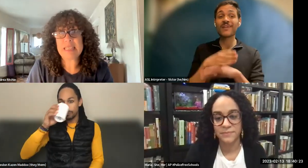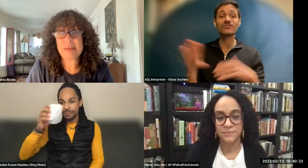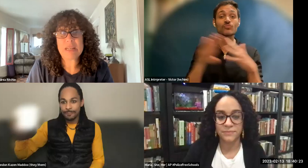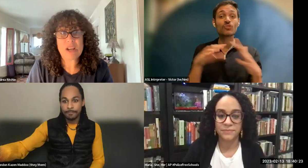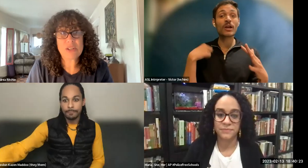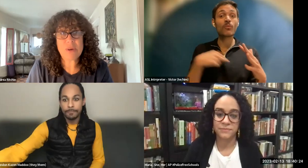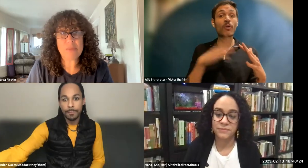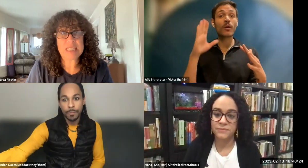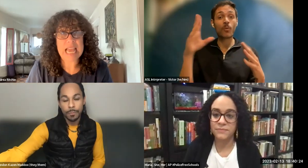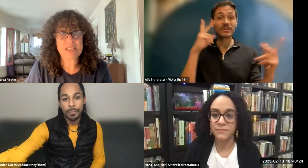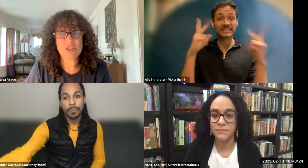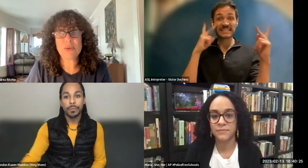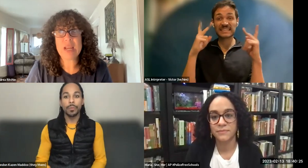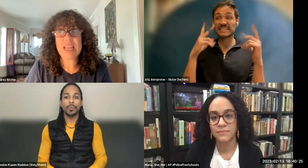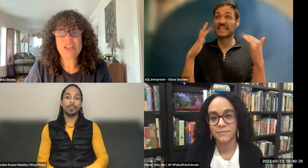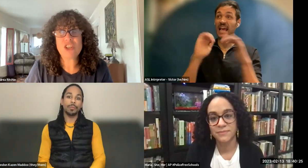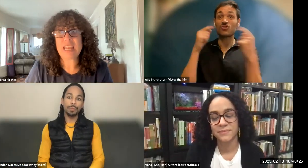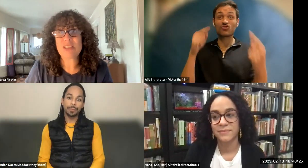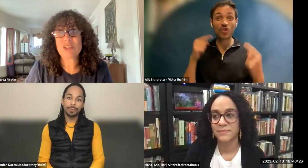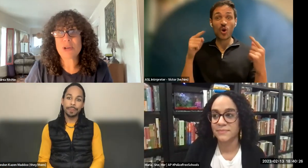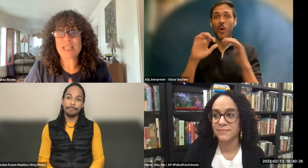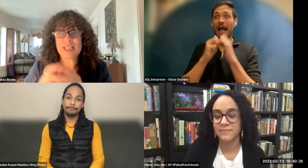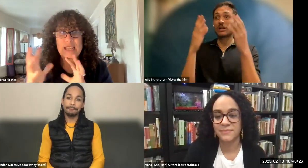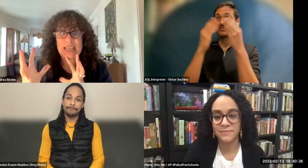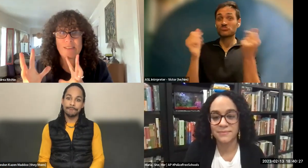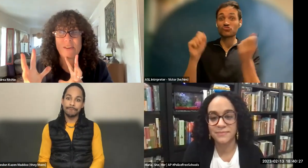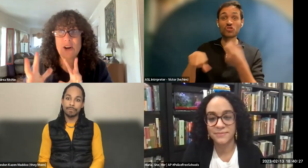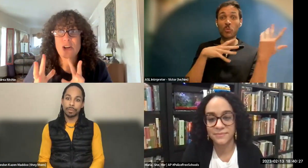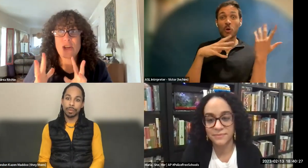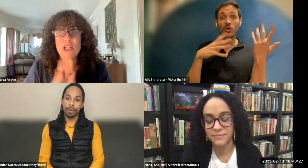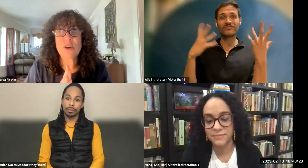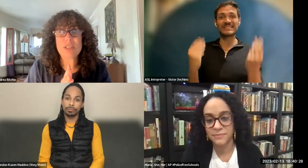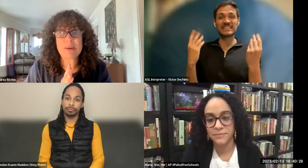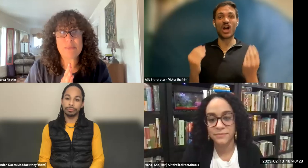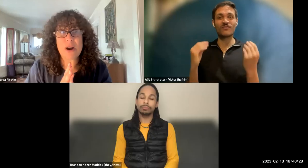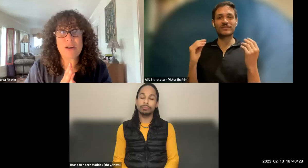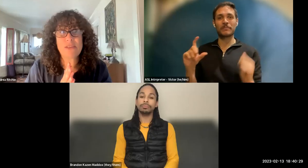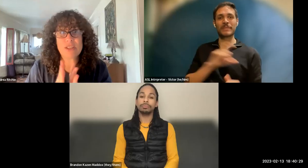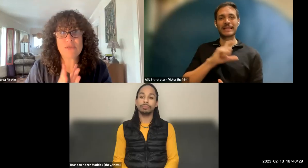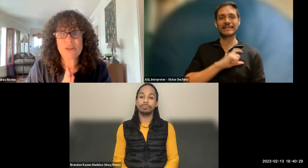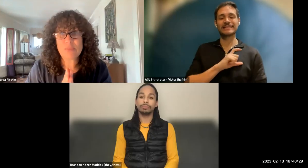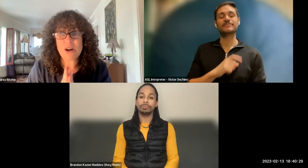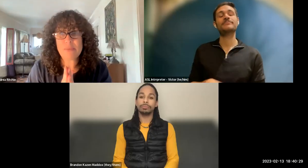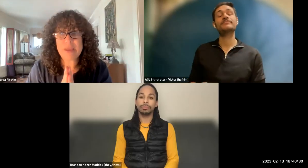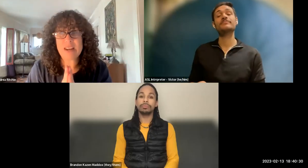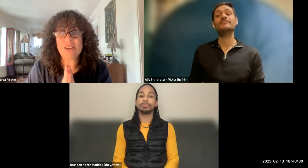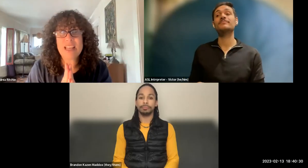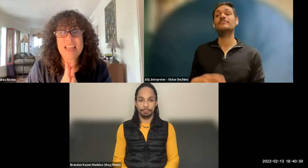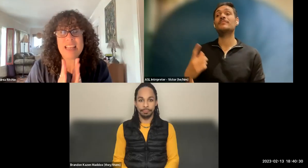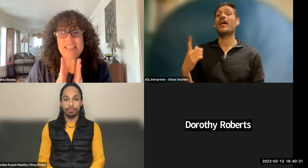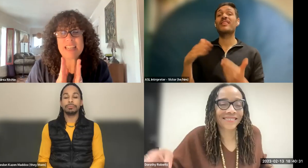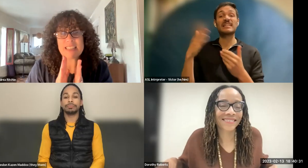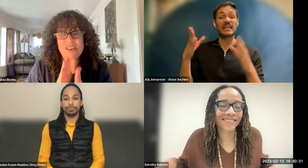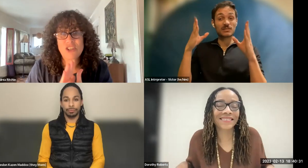soft policing, but Dr. Roberts has to jet. So we're going to give her the closing part for this first part of the